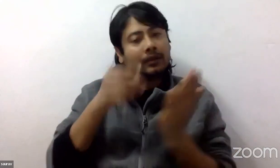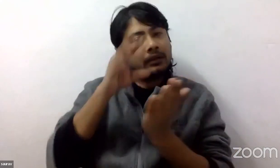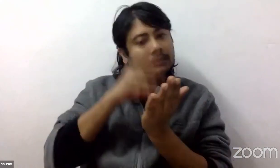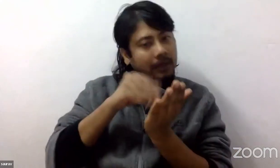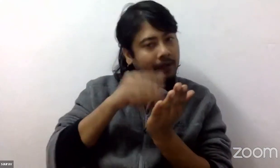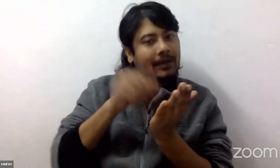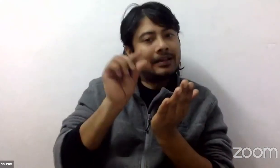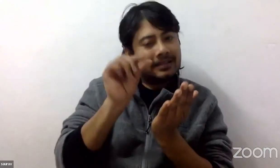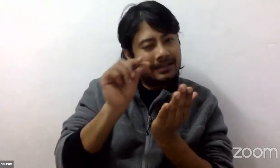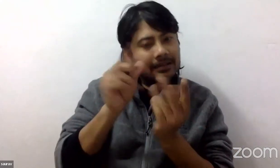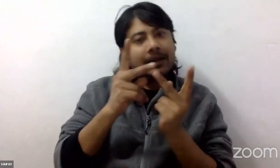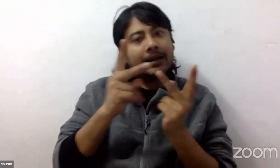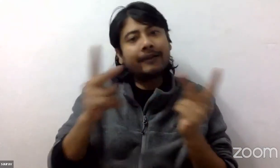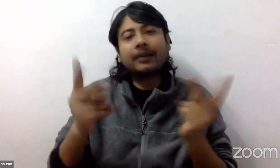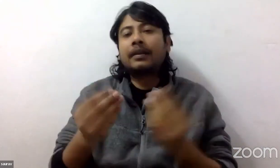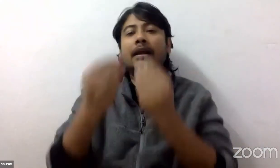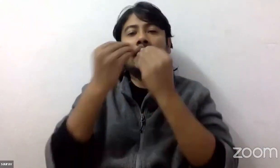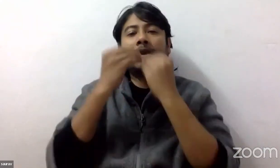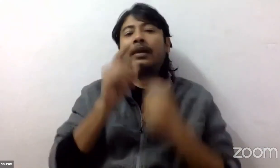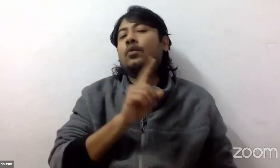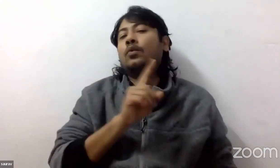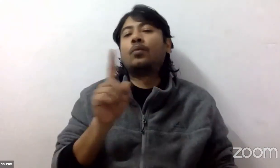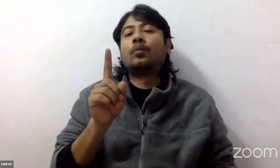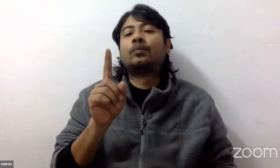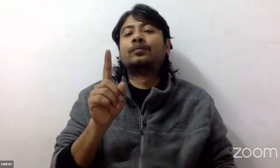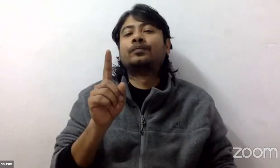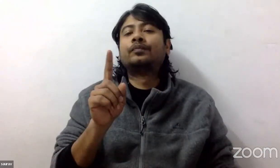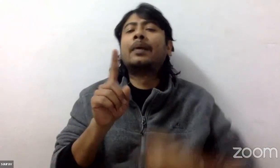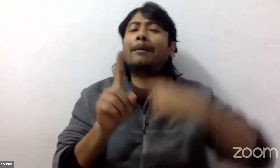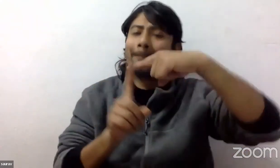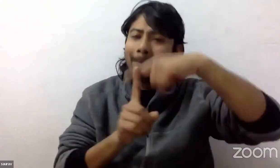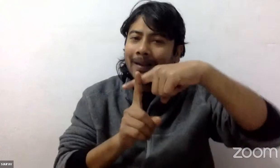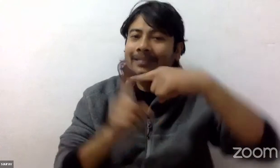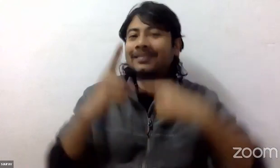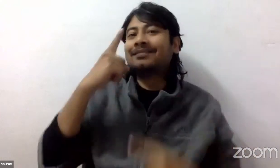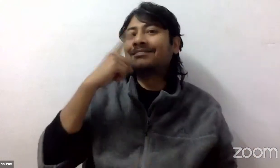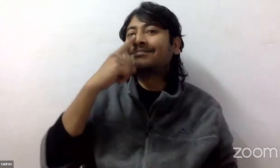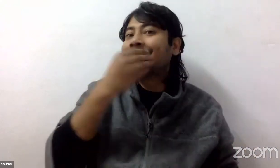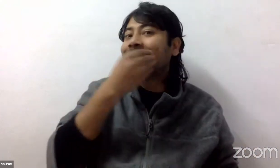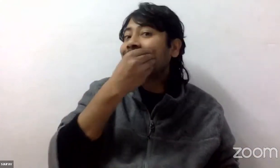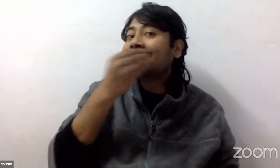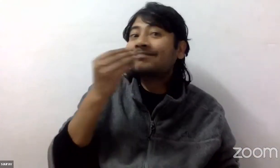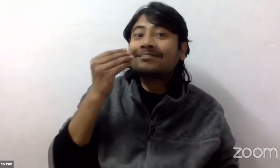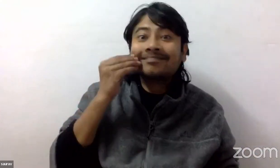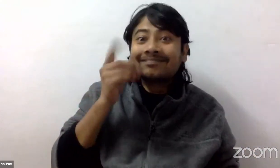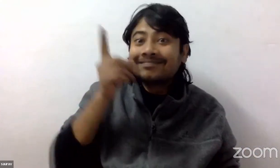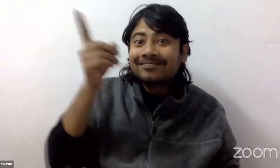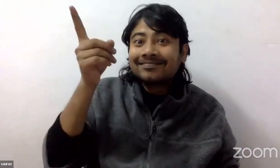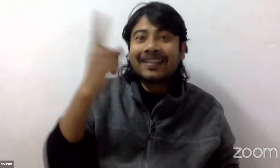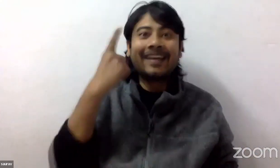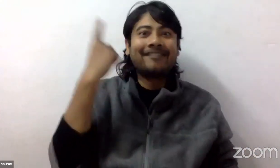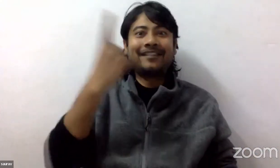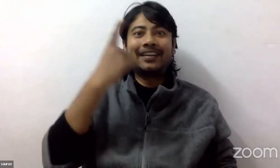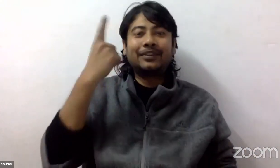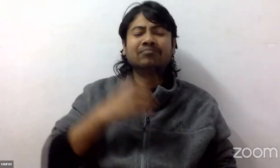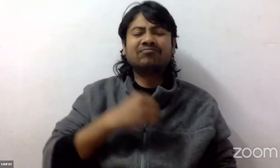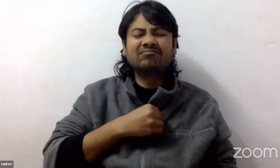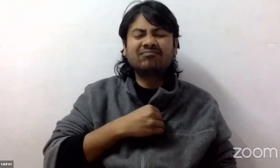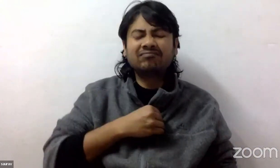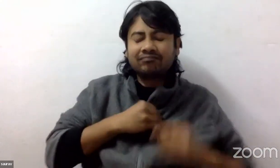it is for those people that there is definitely a science behind. There are so many religion also who says every